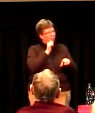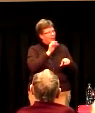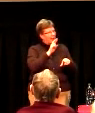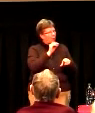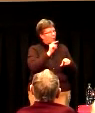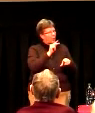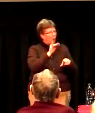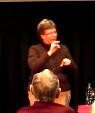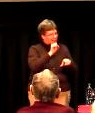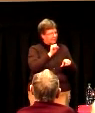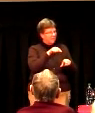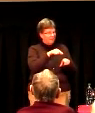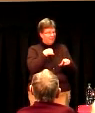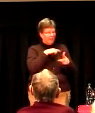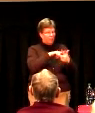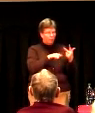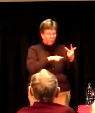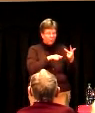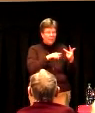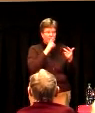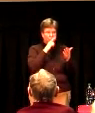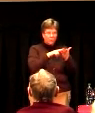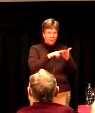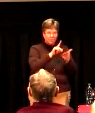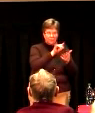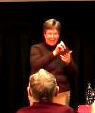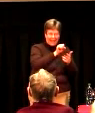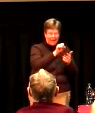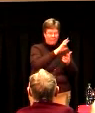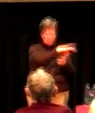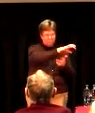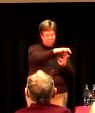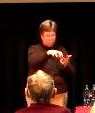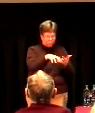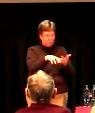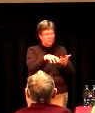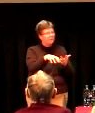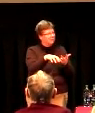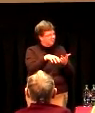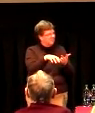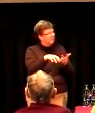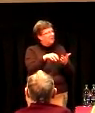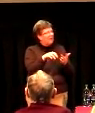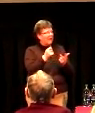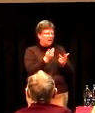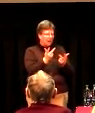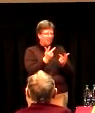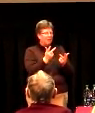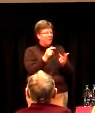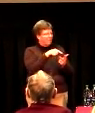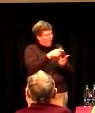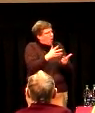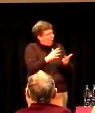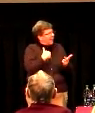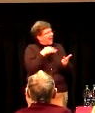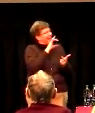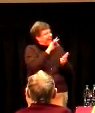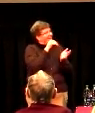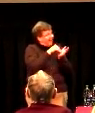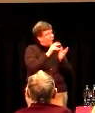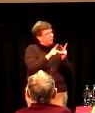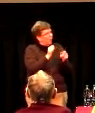that had 3 research labs, Langley, Ames, and Lewis. There were a couple of smaller test facilities. They already had 8,000 people working for